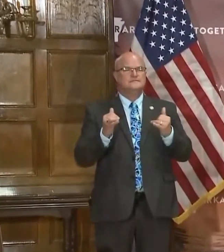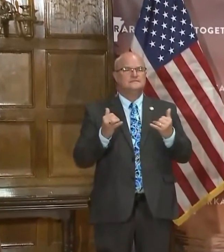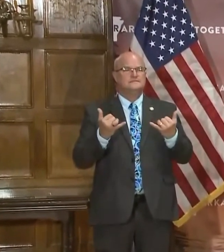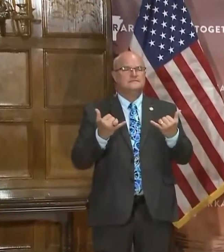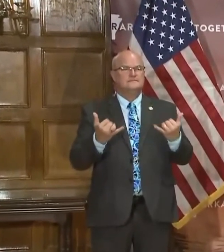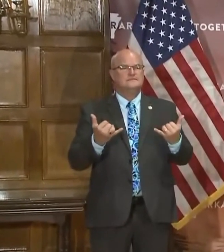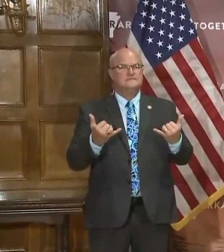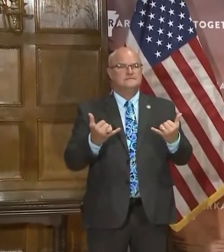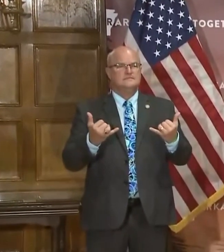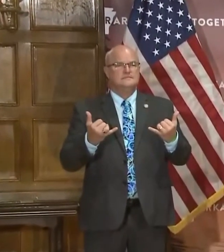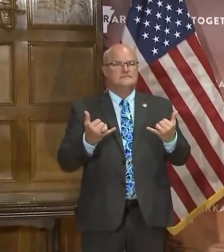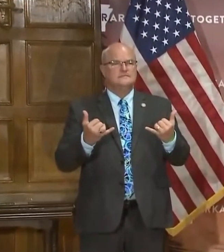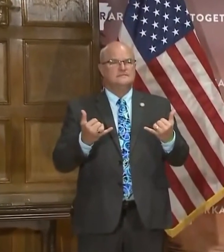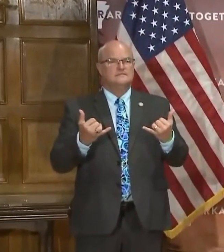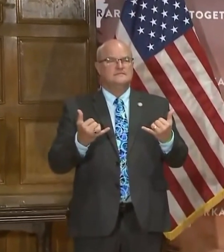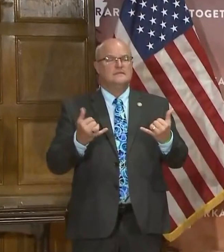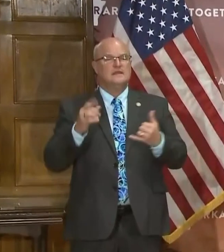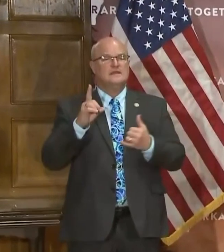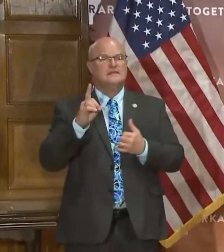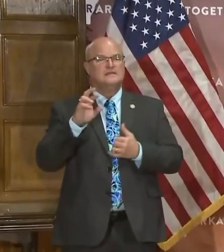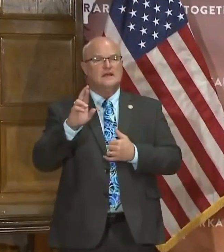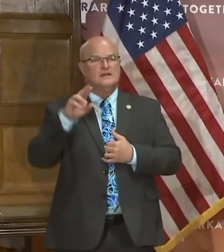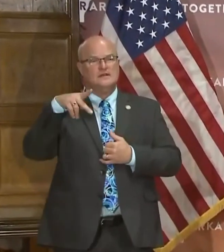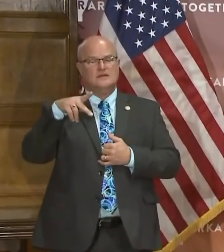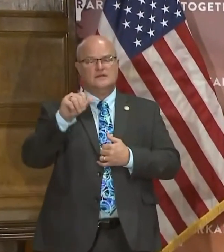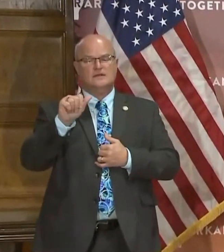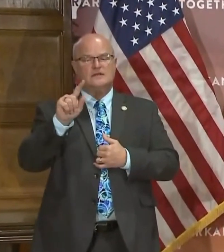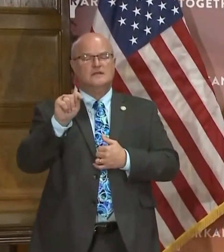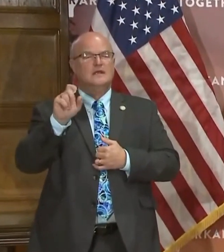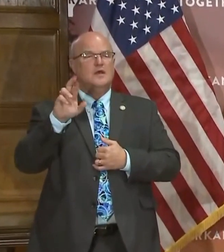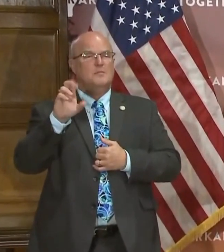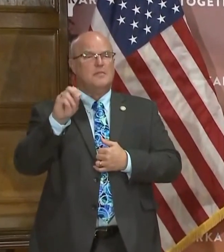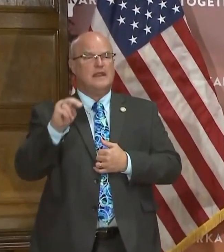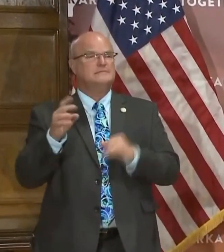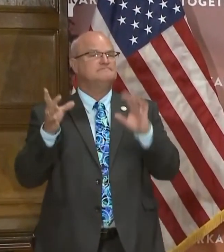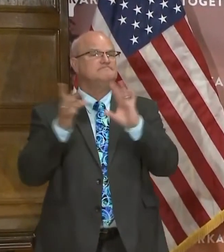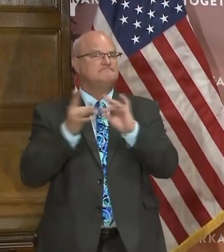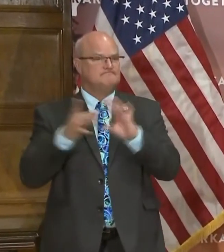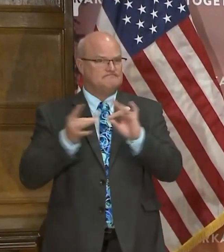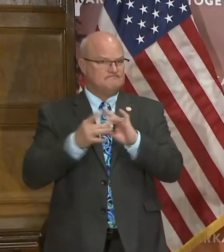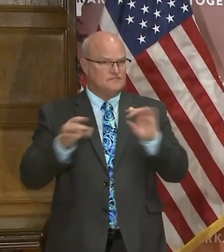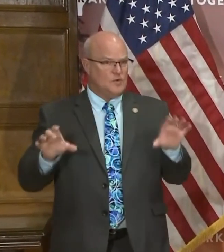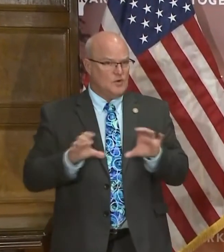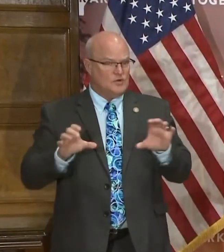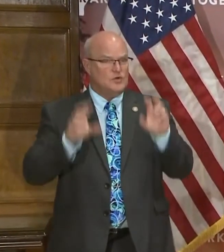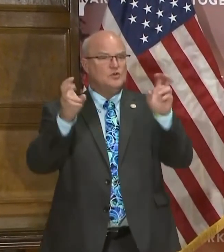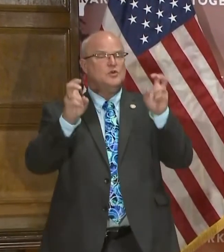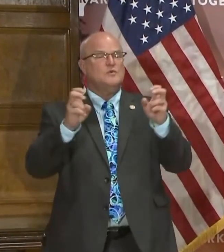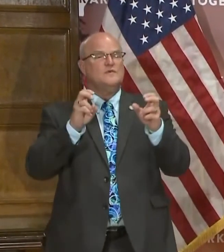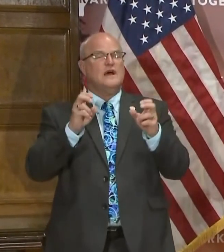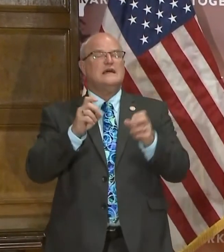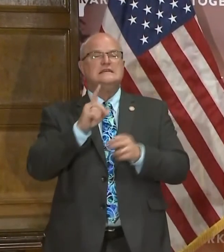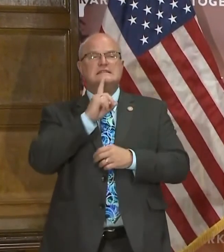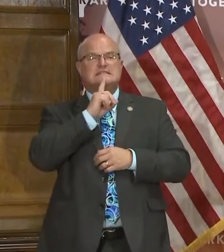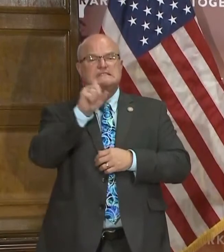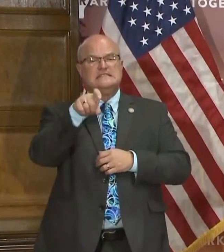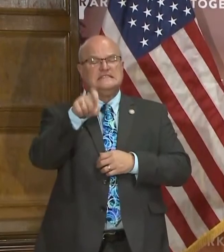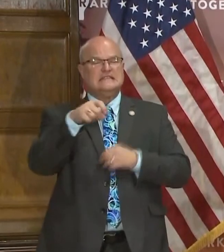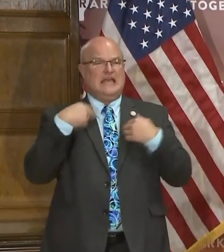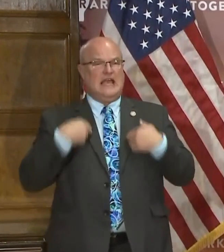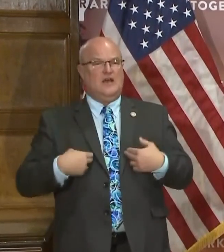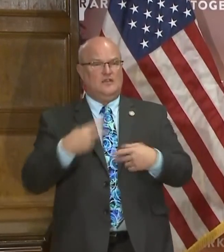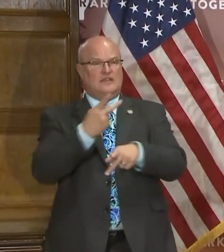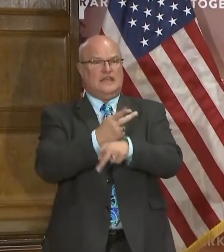to Dr. Patterson to talk about what we're doing in terms of our essential healthcare